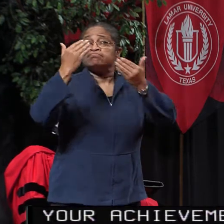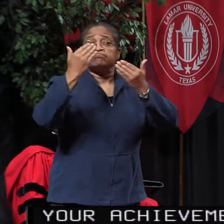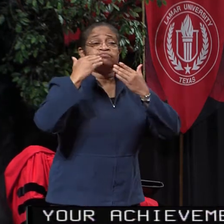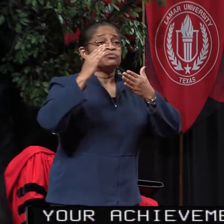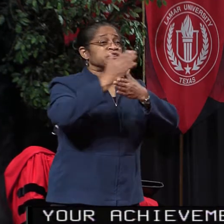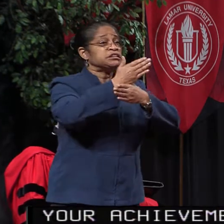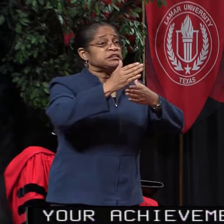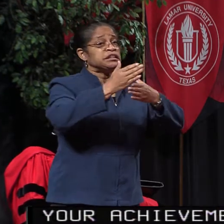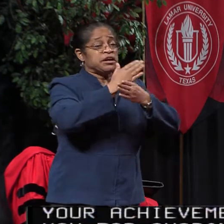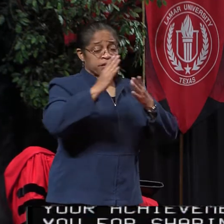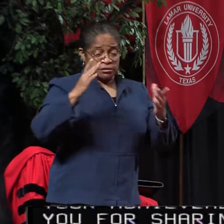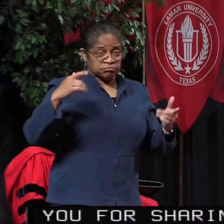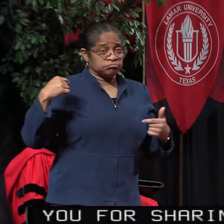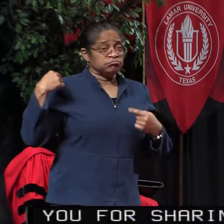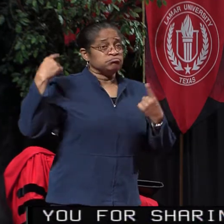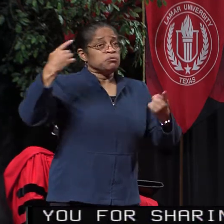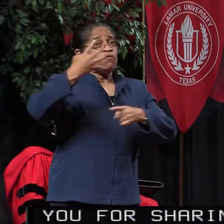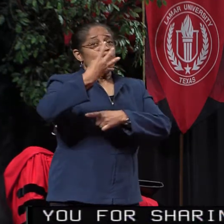past